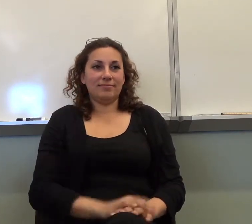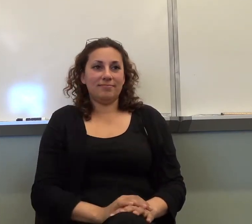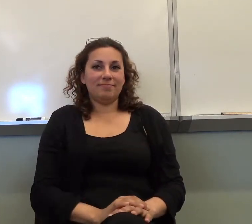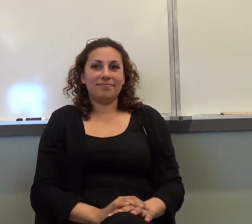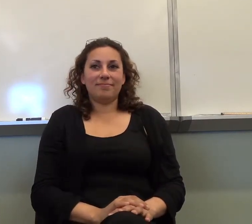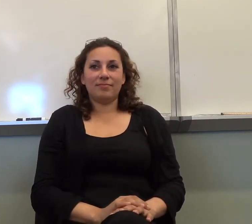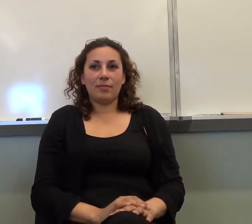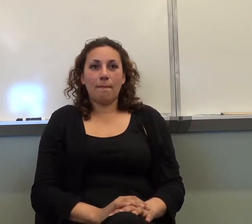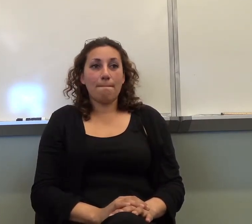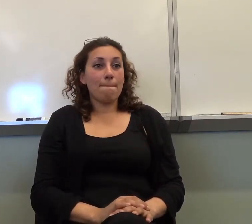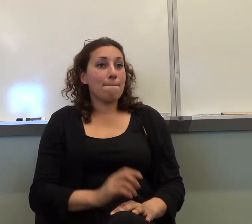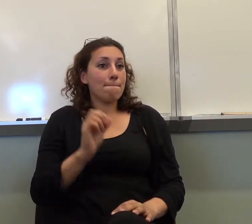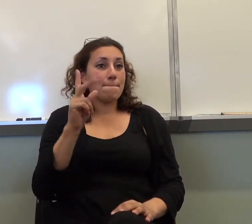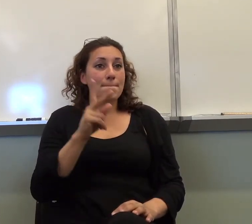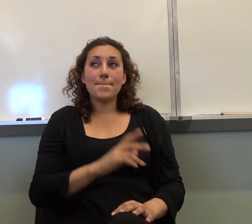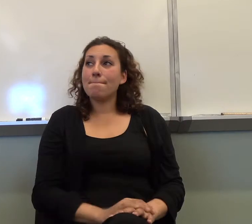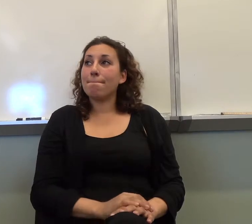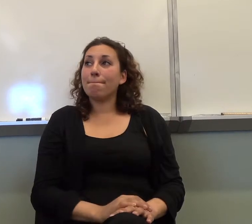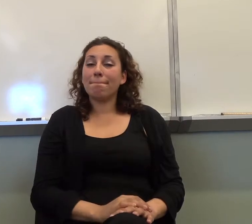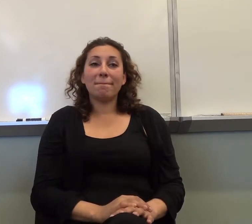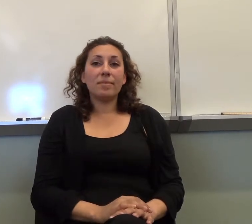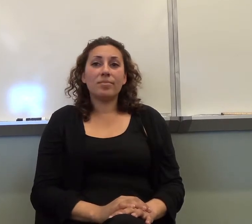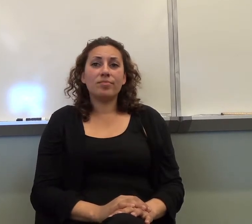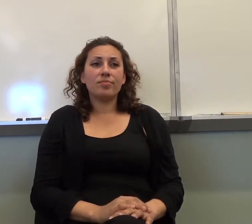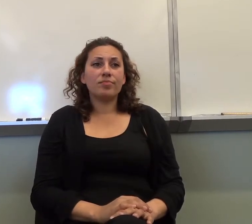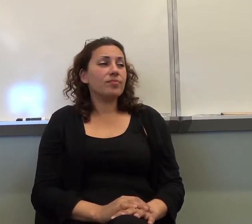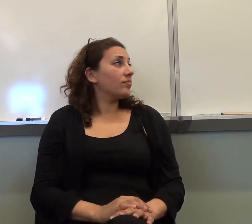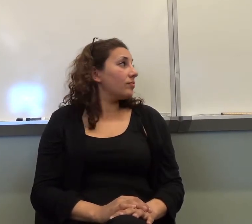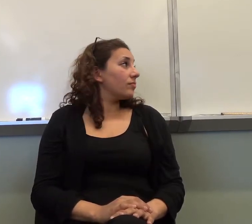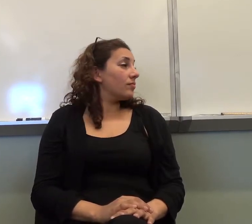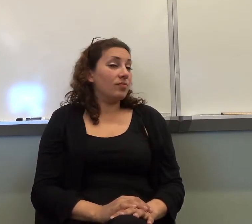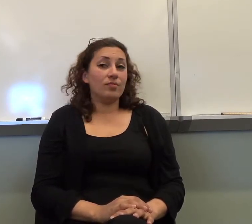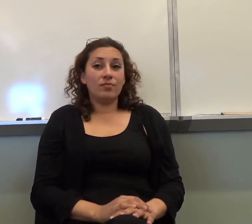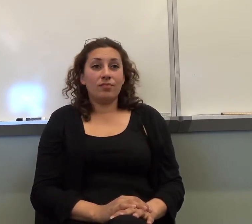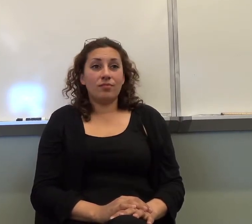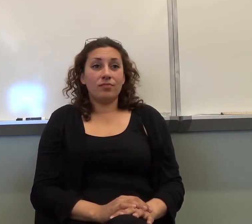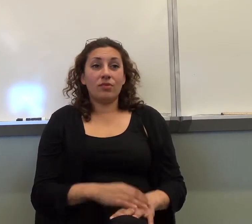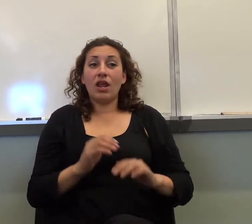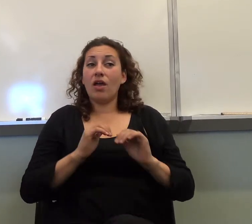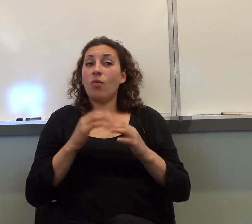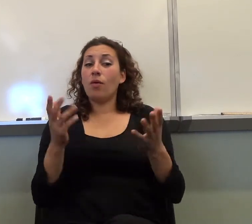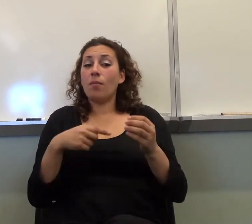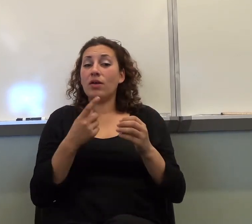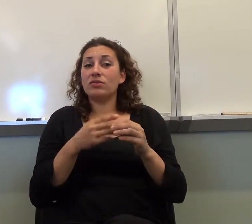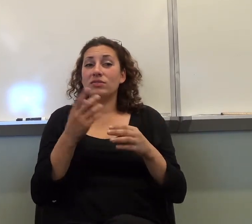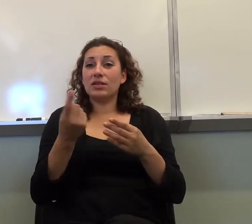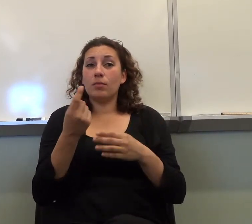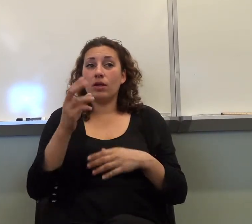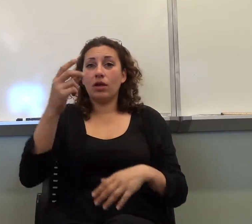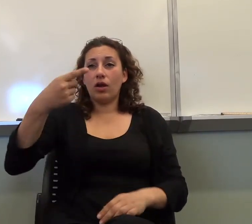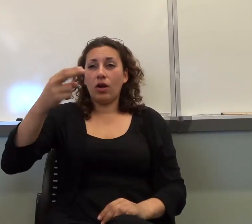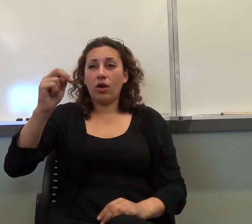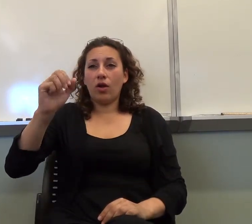Okay, how about something really gnarly like this? 4 sevenths